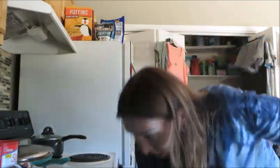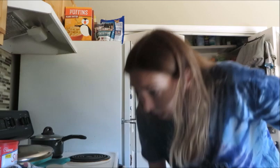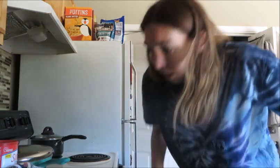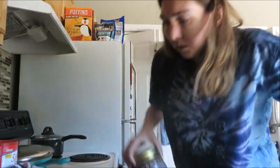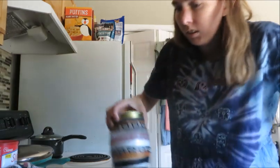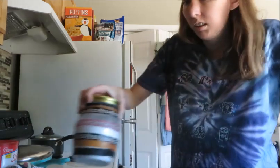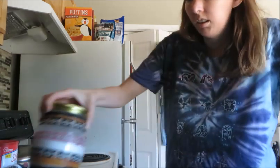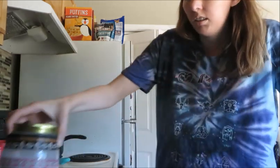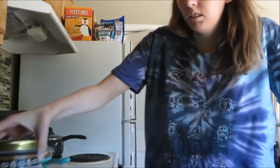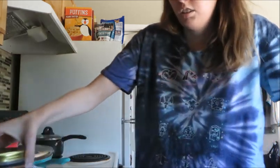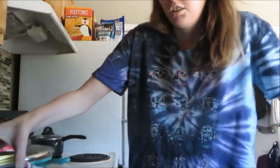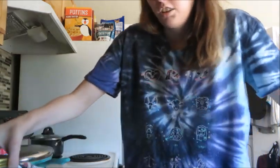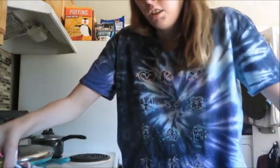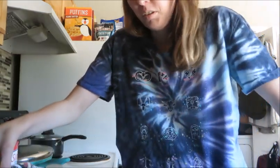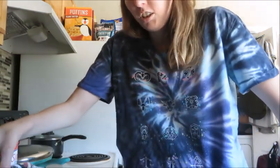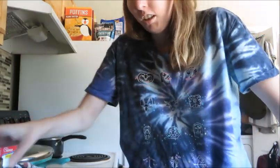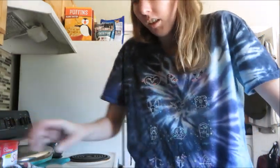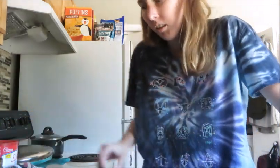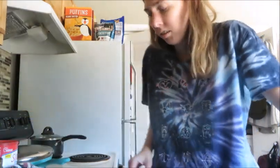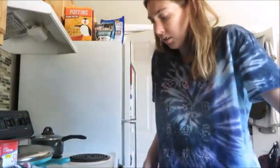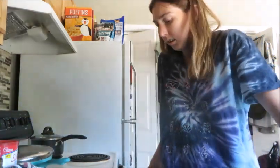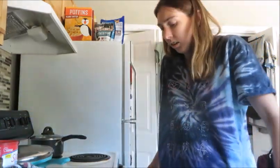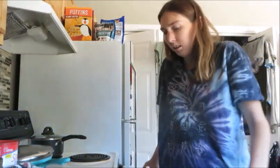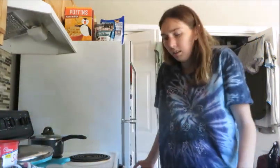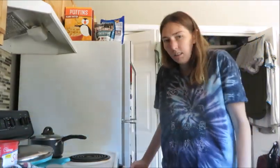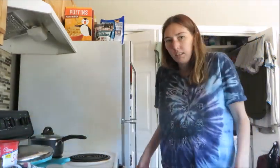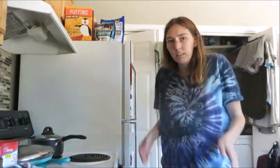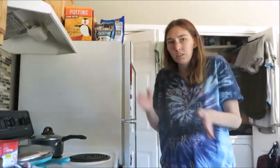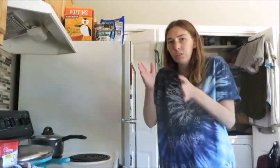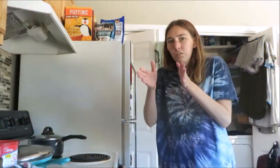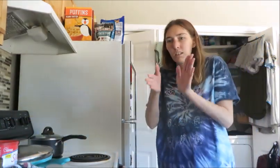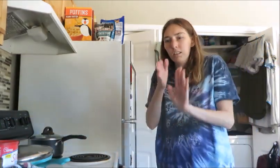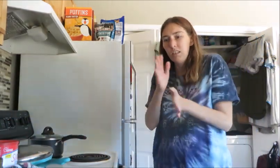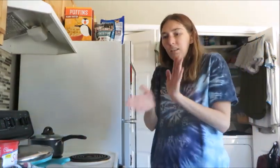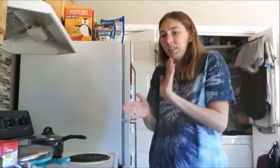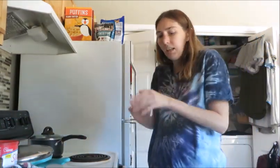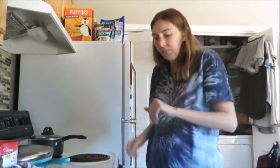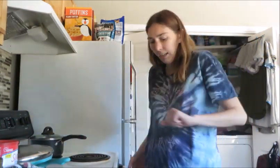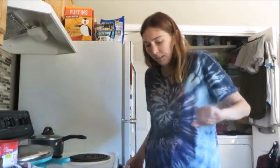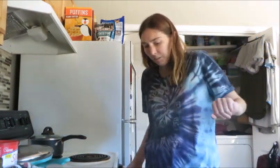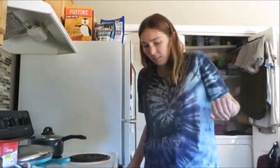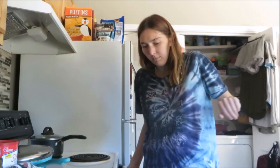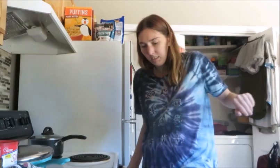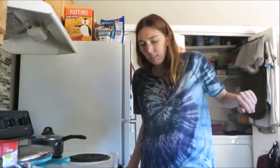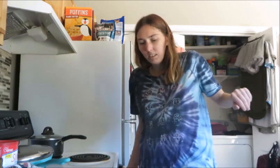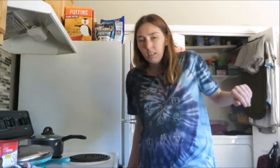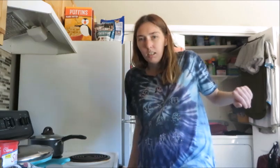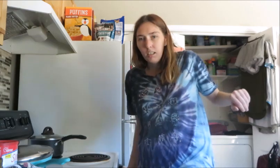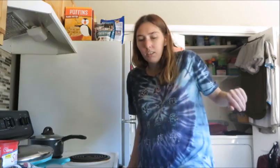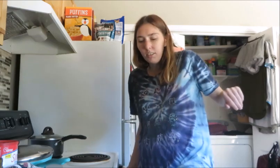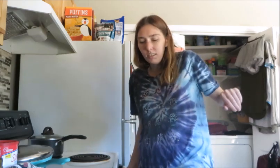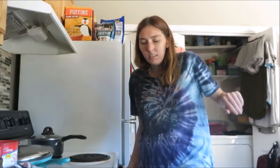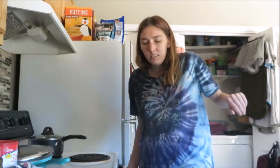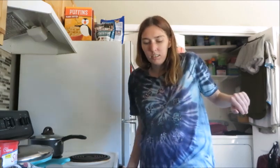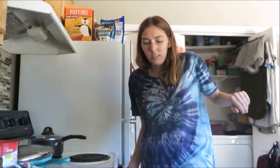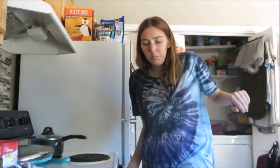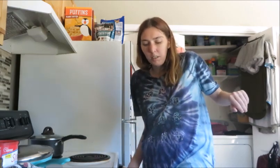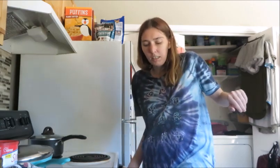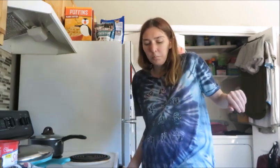I always add sugar to my chai because I need to cancel out the caffeine aspect of it. Otherwise, it may put